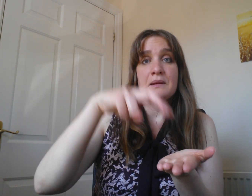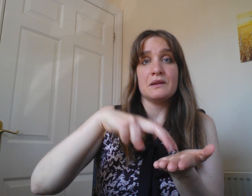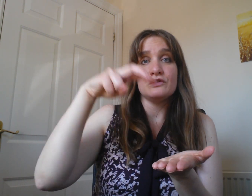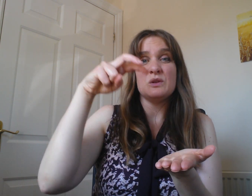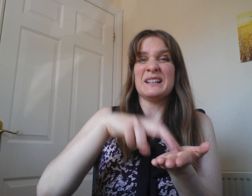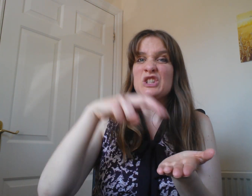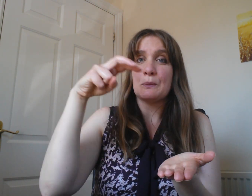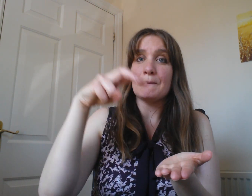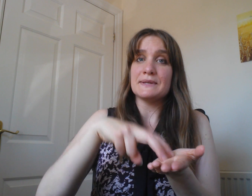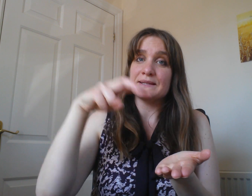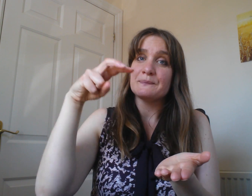do little jumps.